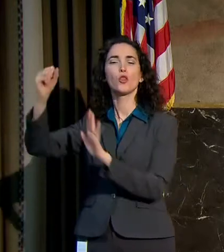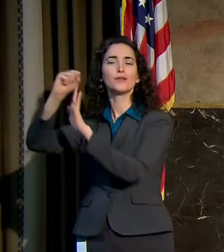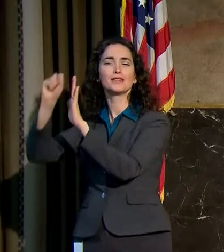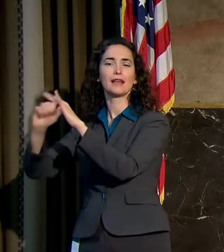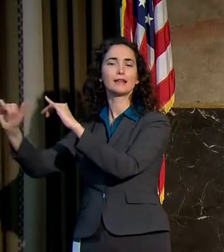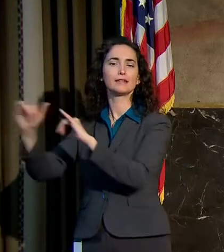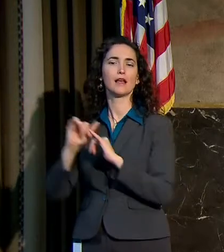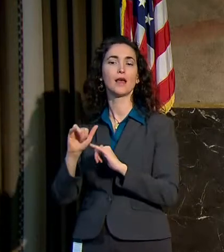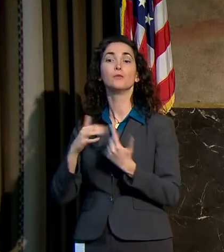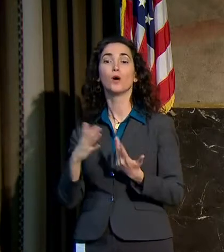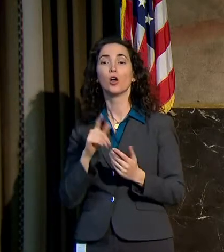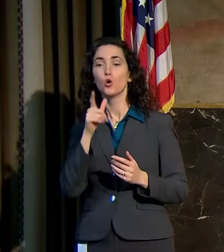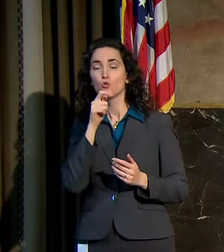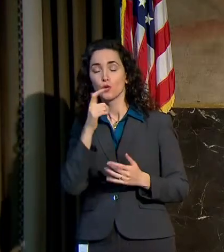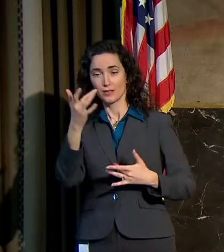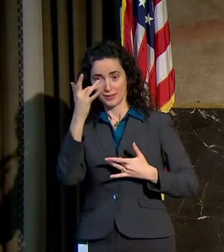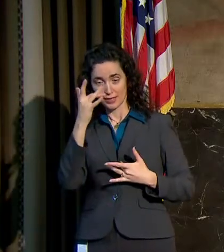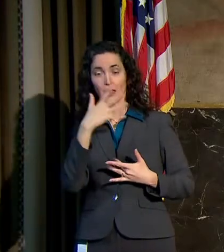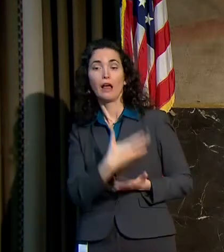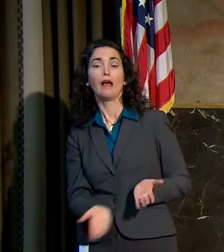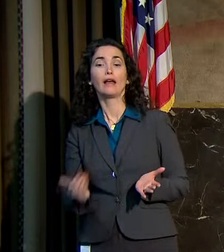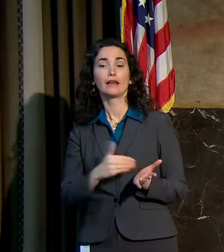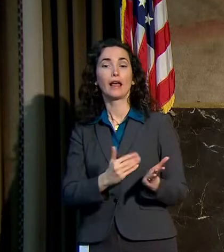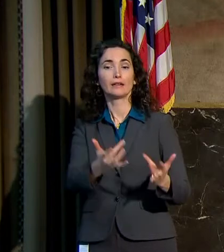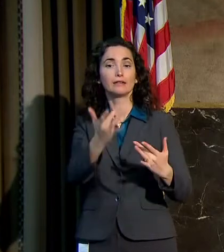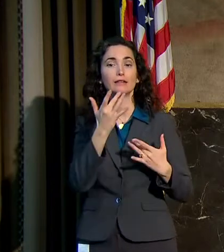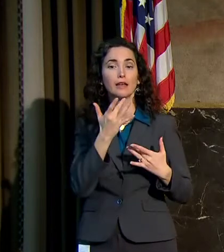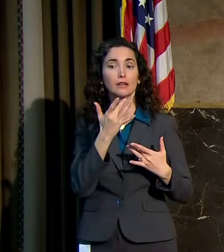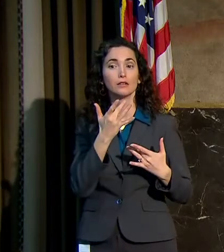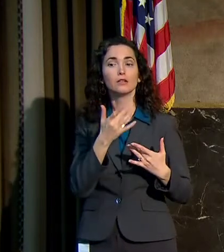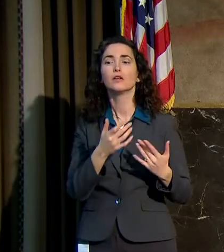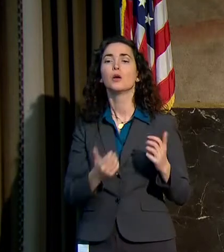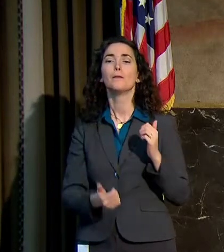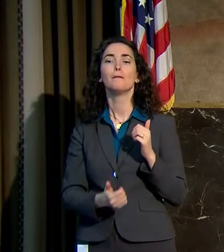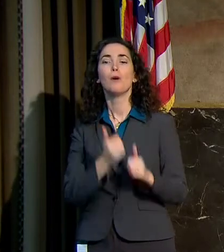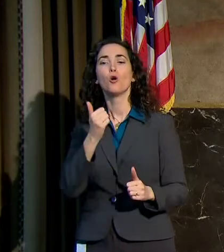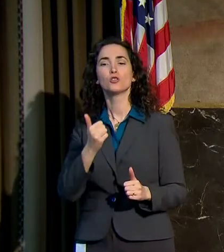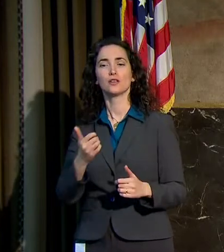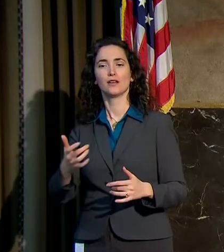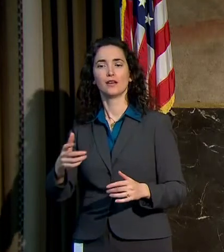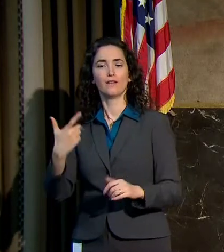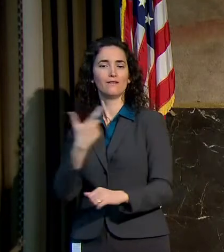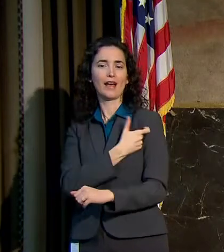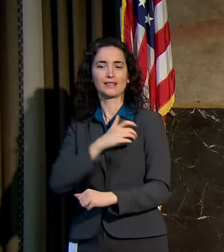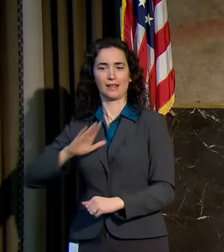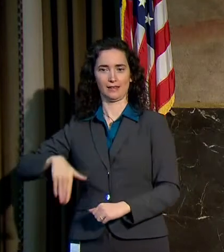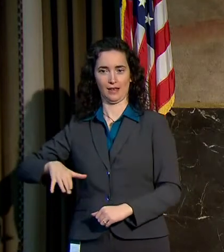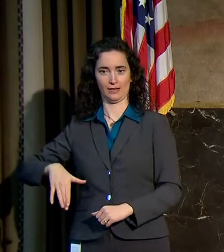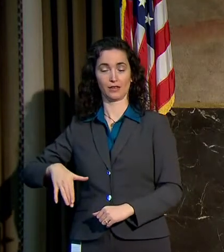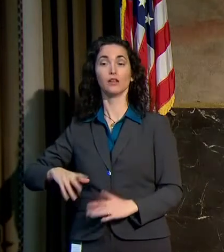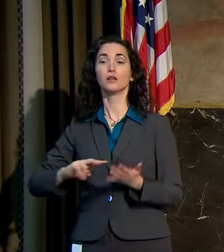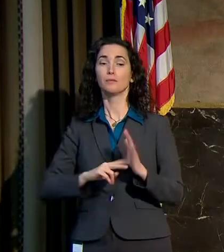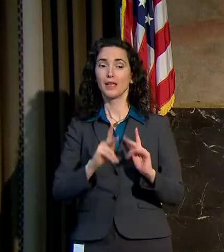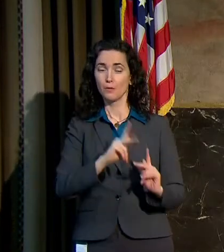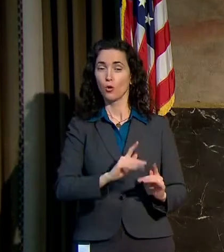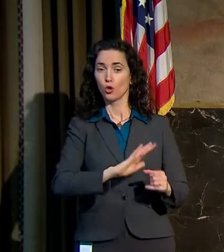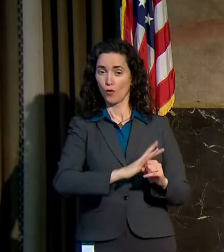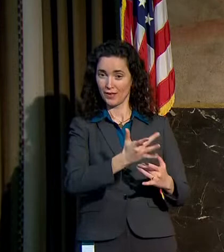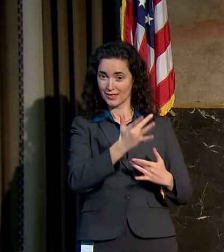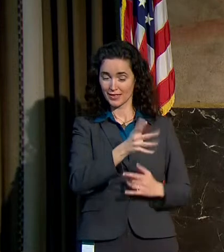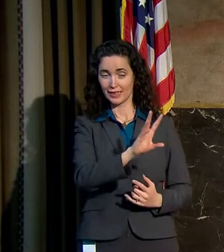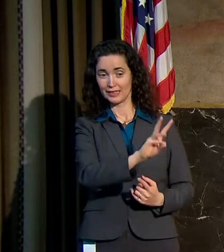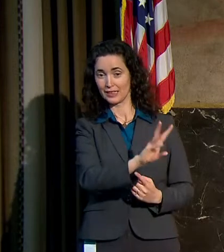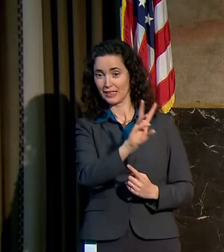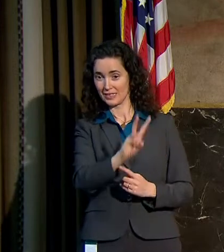occurred in those who are not fully vaccinated. 66% of reinfections in Louisiana occurred among people who were not